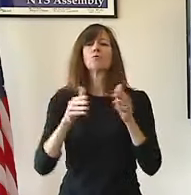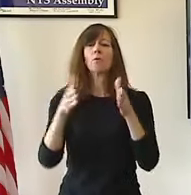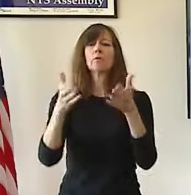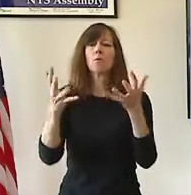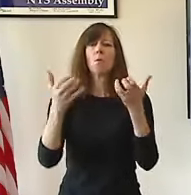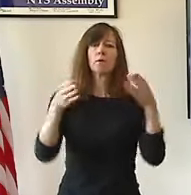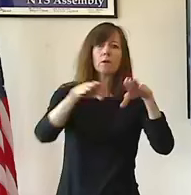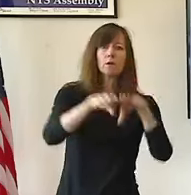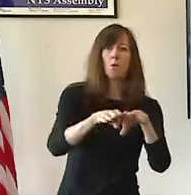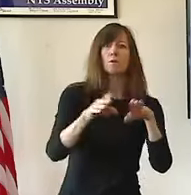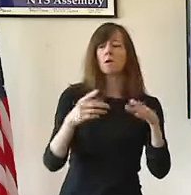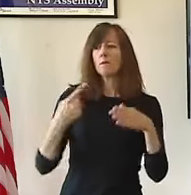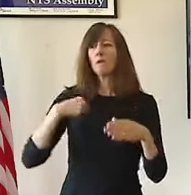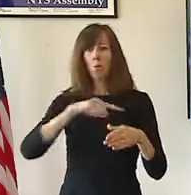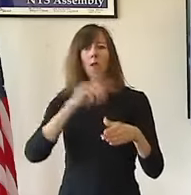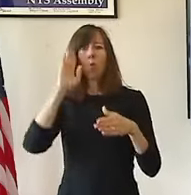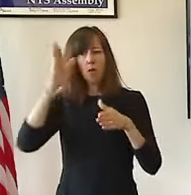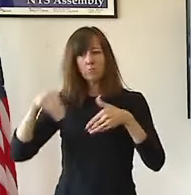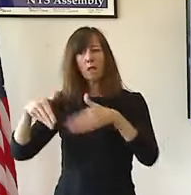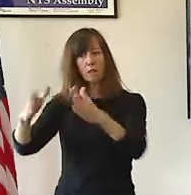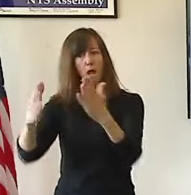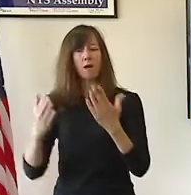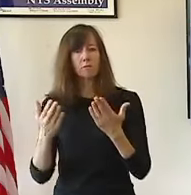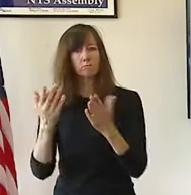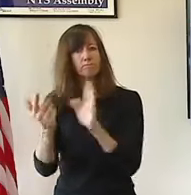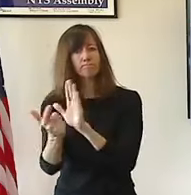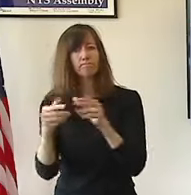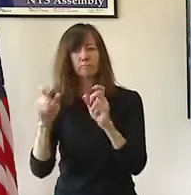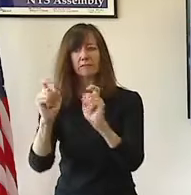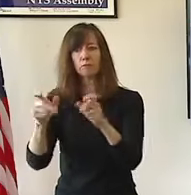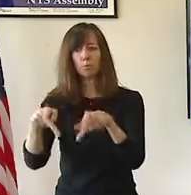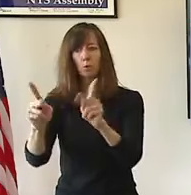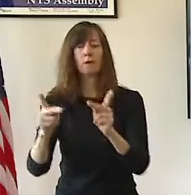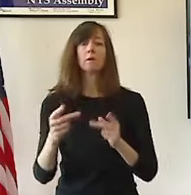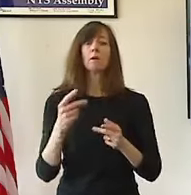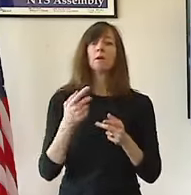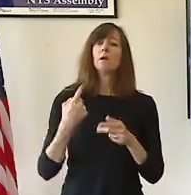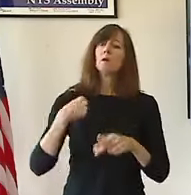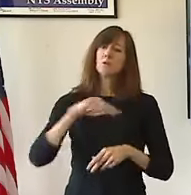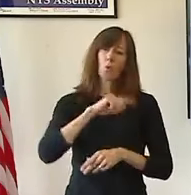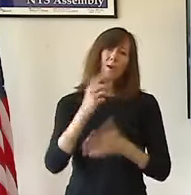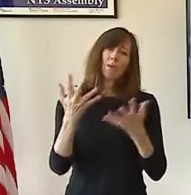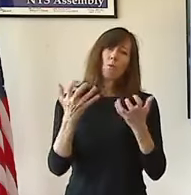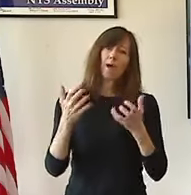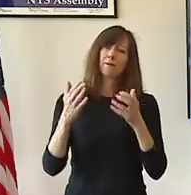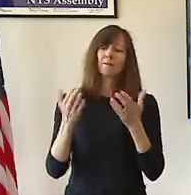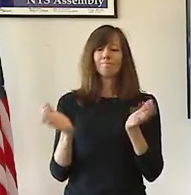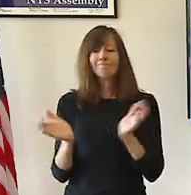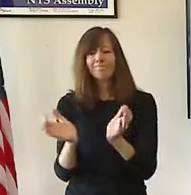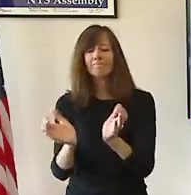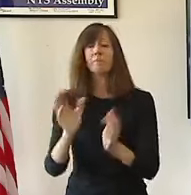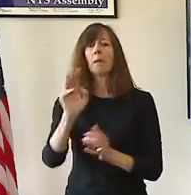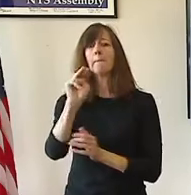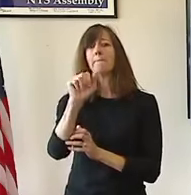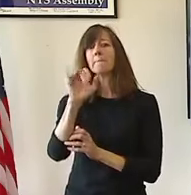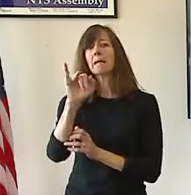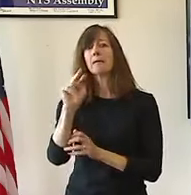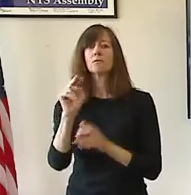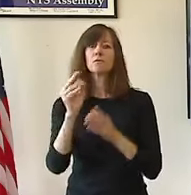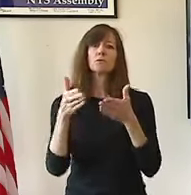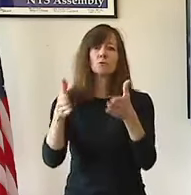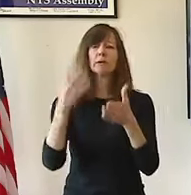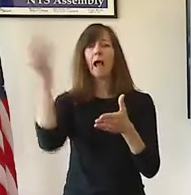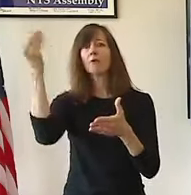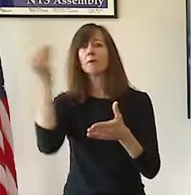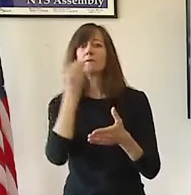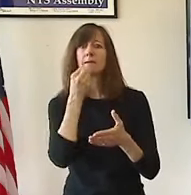for dining, and we will do it. So this plan to open Main Street is something we've worked on really hard. We really pushed the state to get going on it. We're grateful that it's not